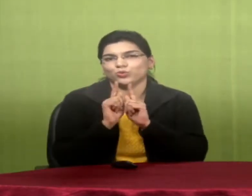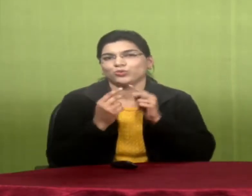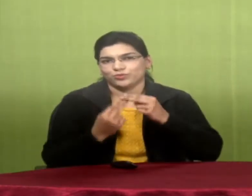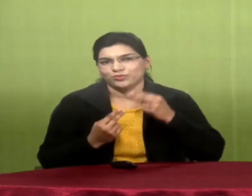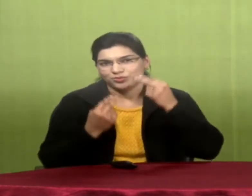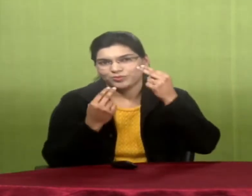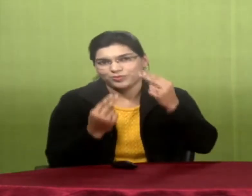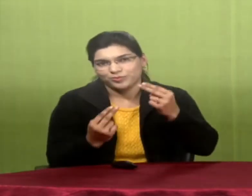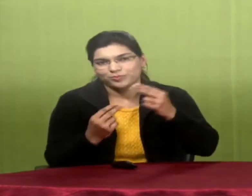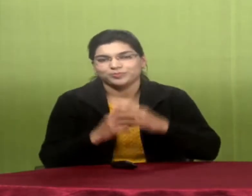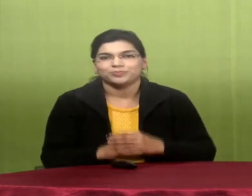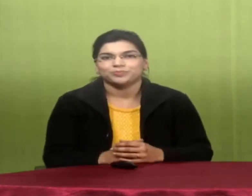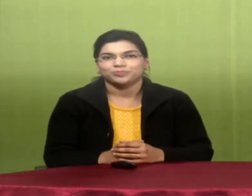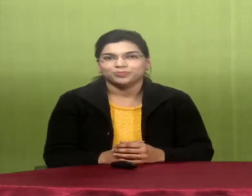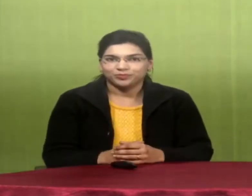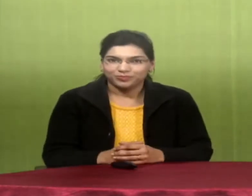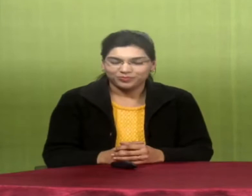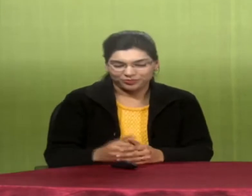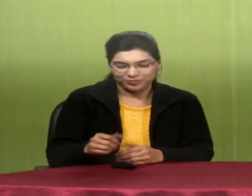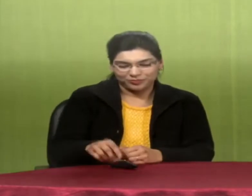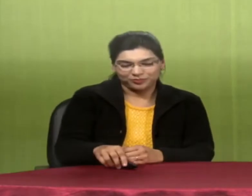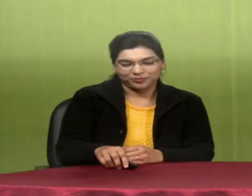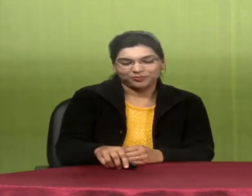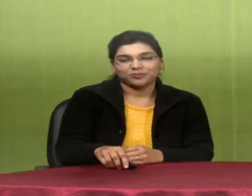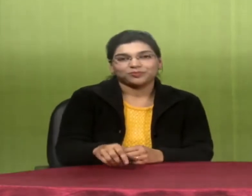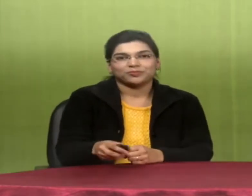Let's learn a little about his background.